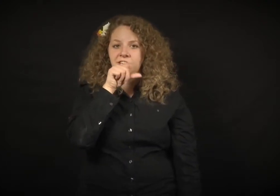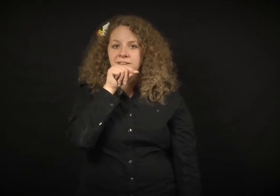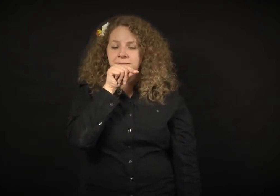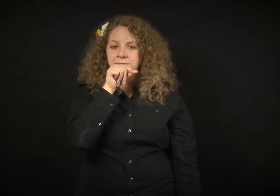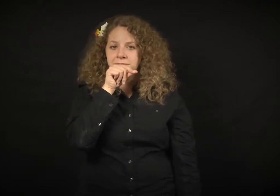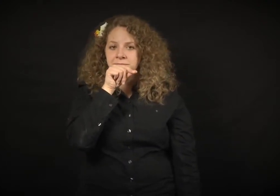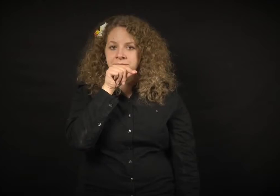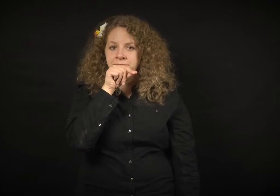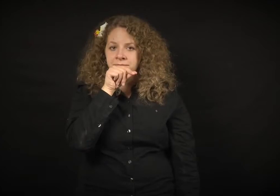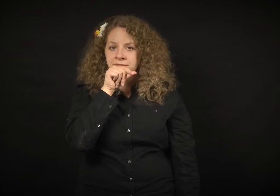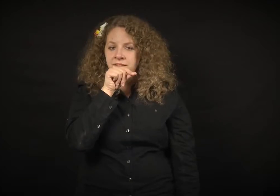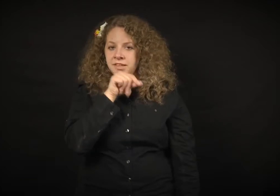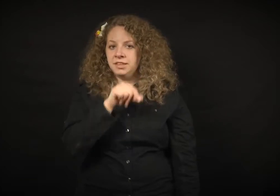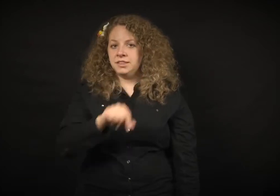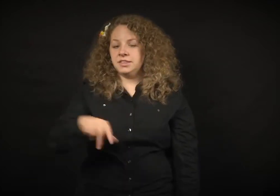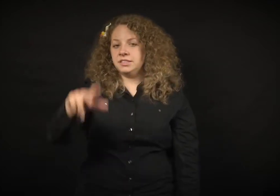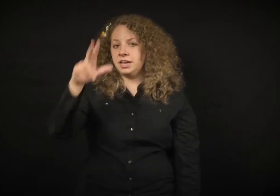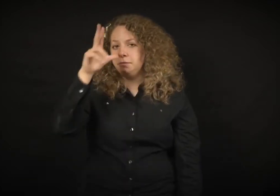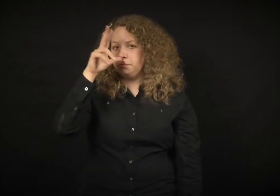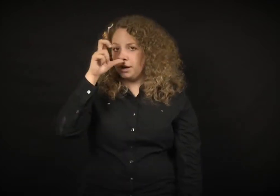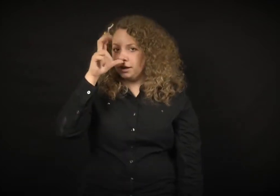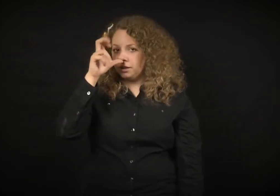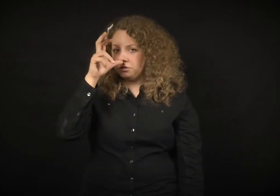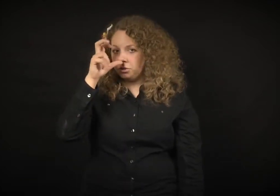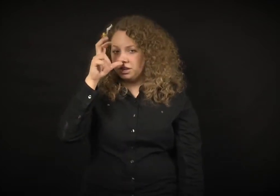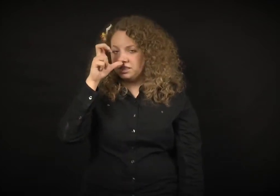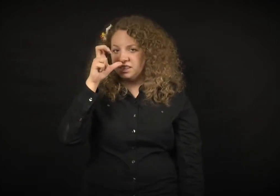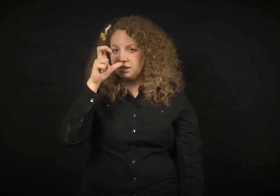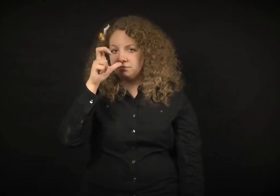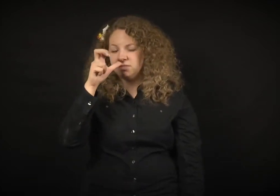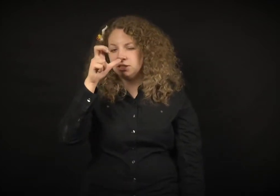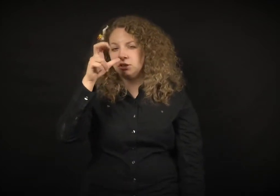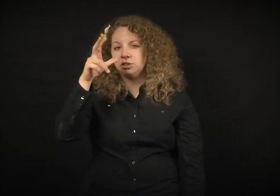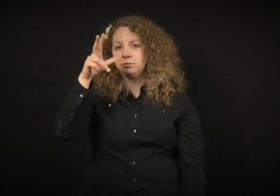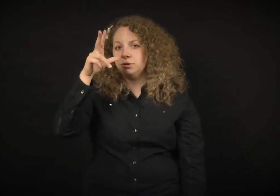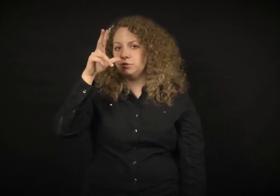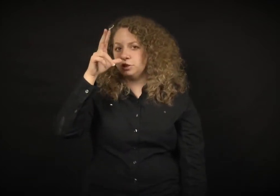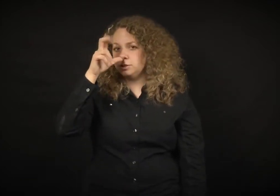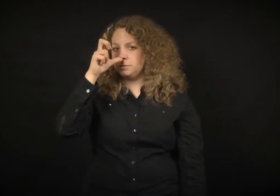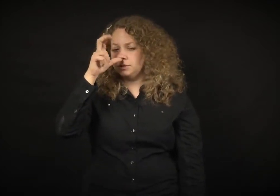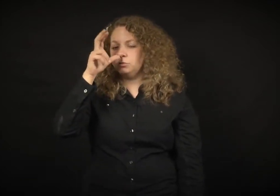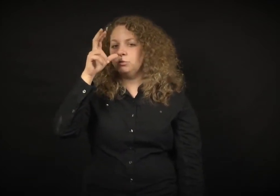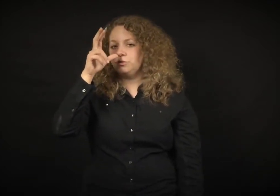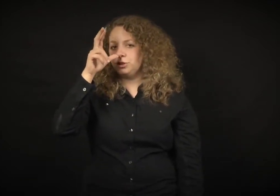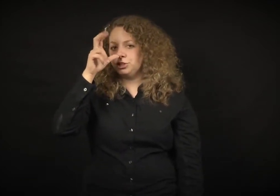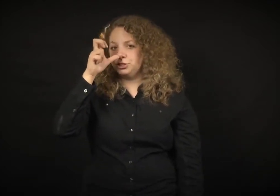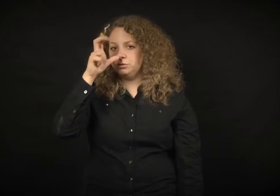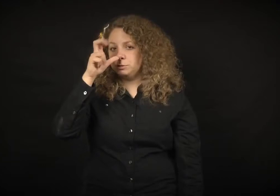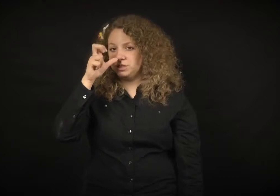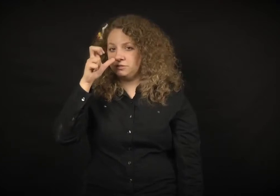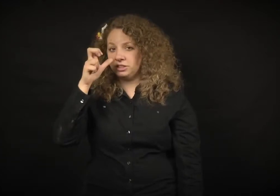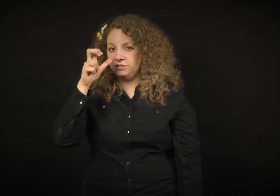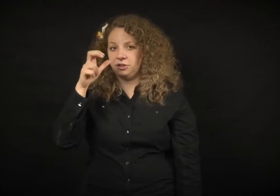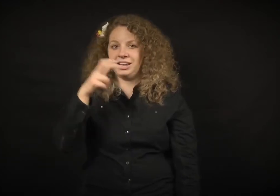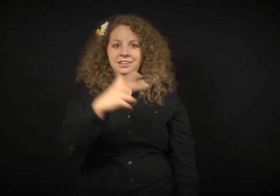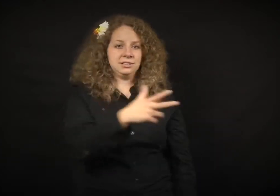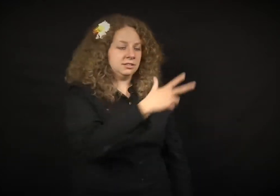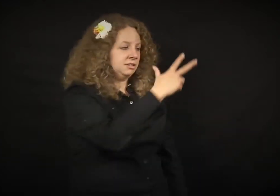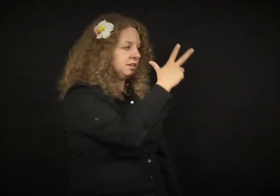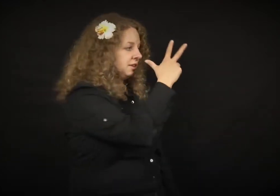Chicken. The sign bug or insect. This can also be referred to specifically for ant.